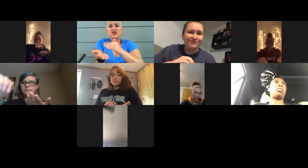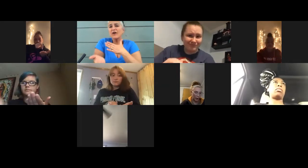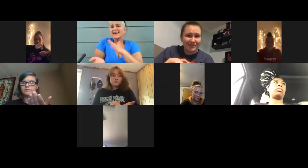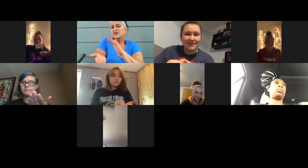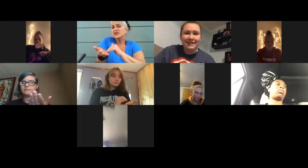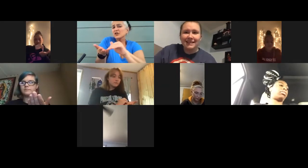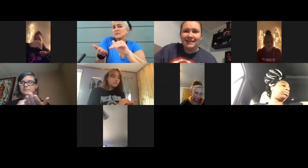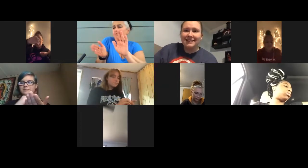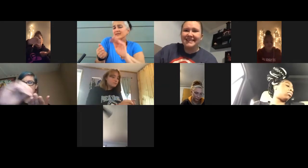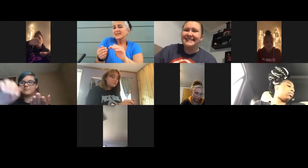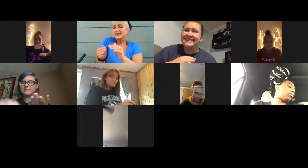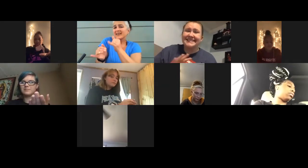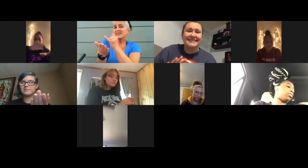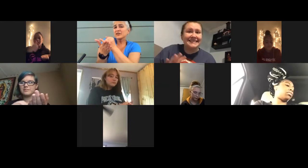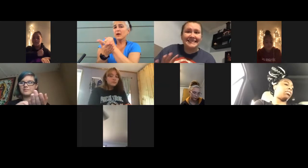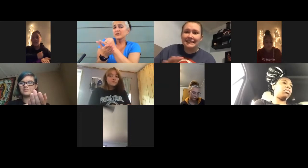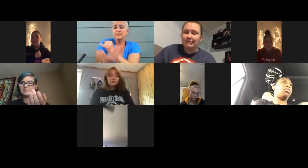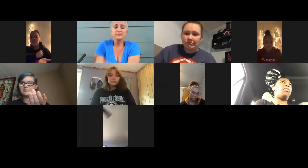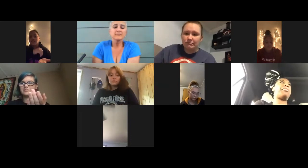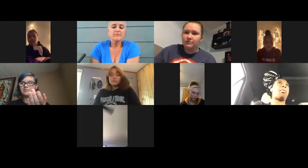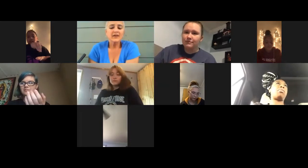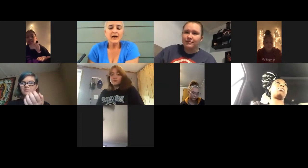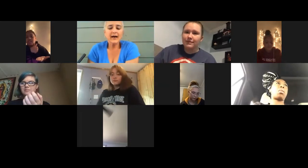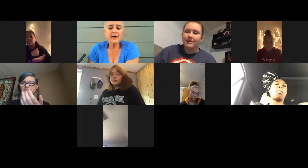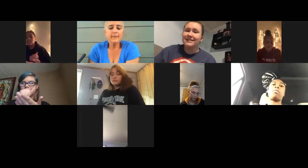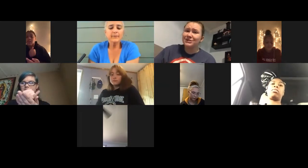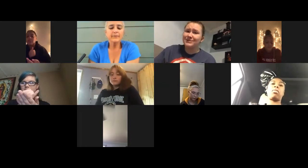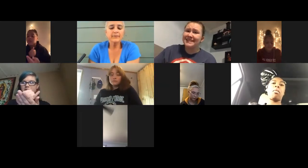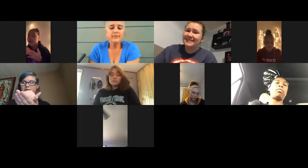me, sorry, excuse me. I need to interrupt.